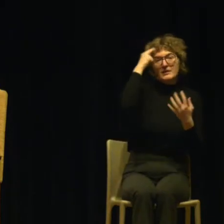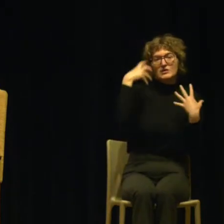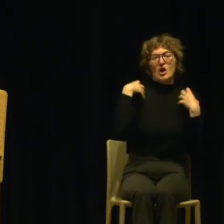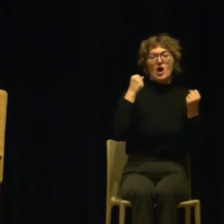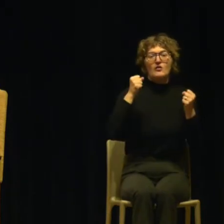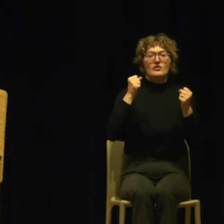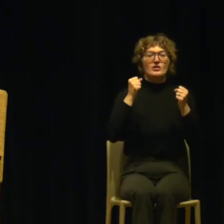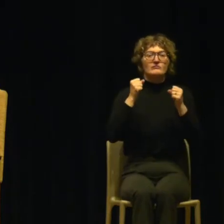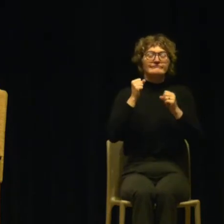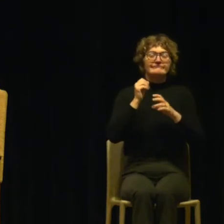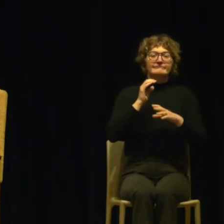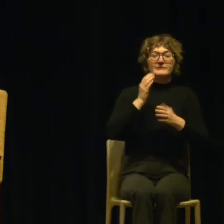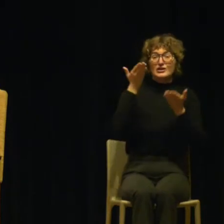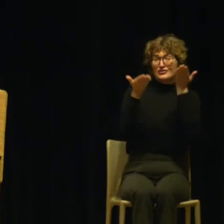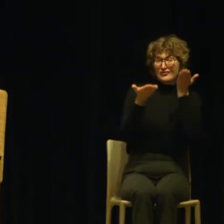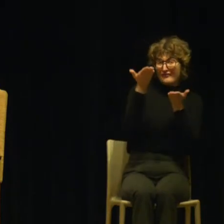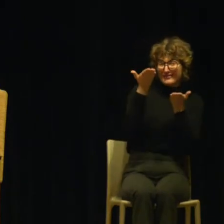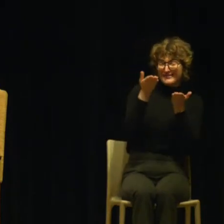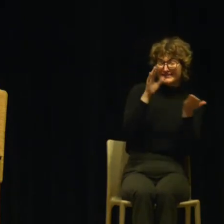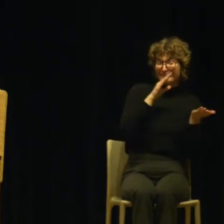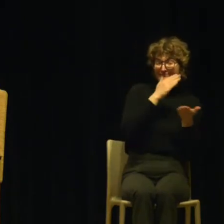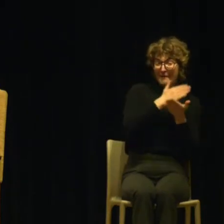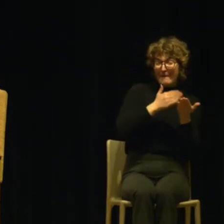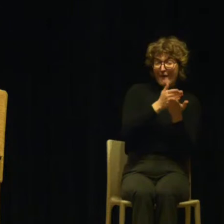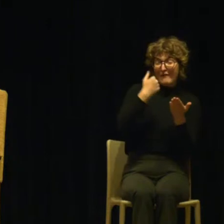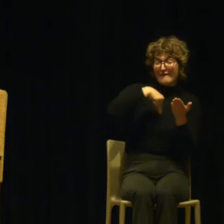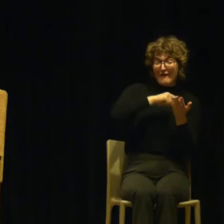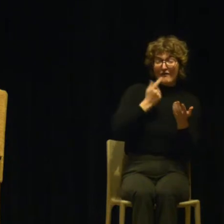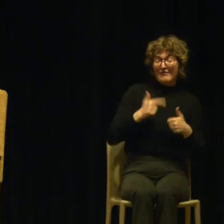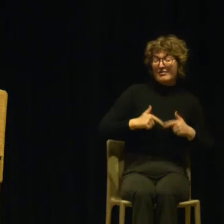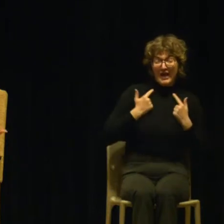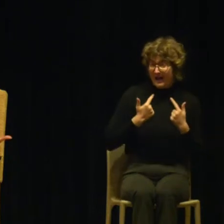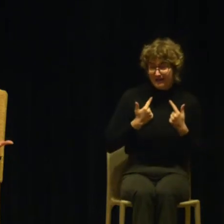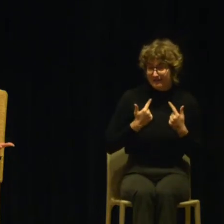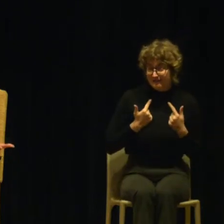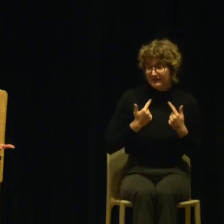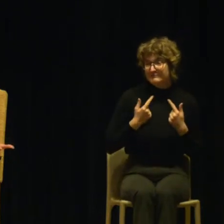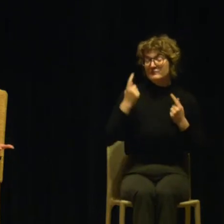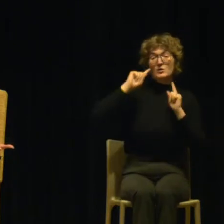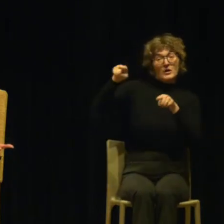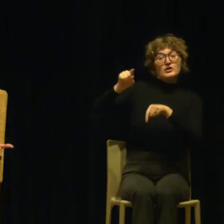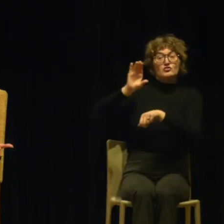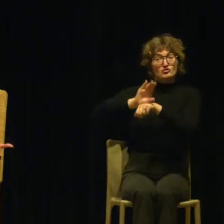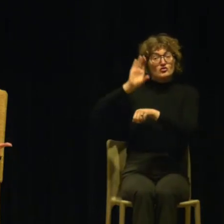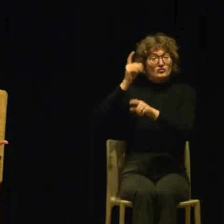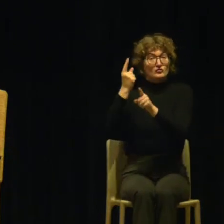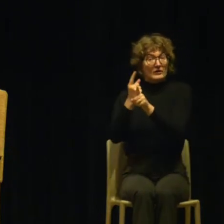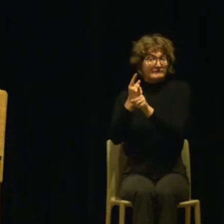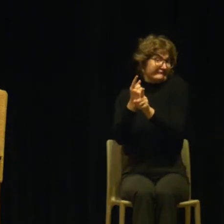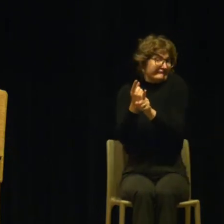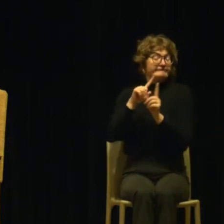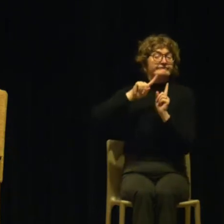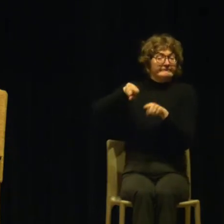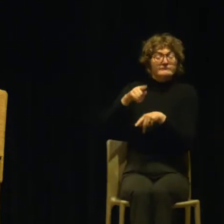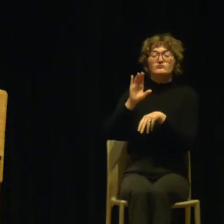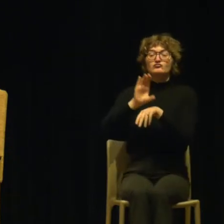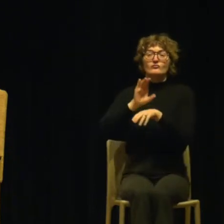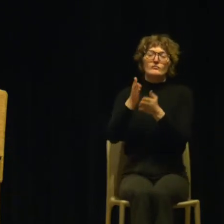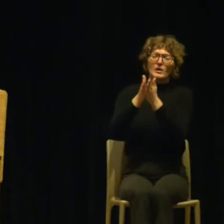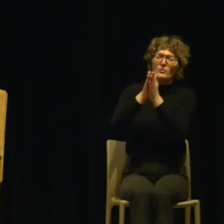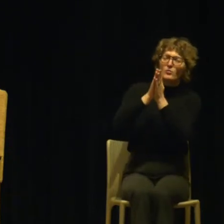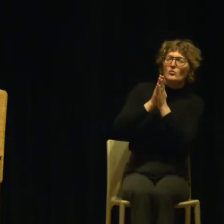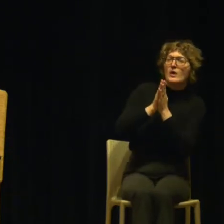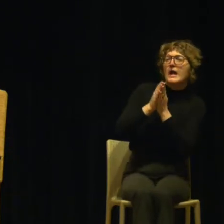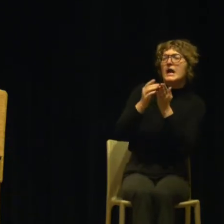services was ever part of what you did. We went to church, you know, you prayed on it or